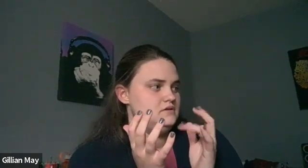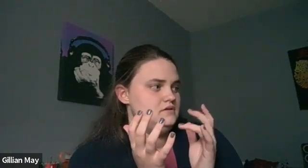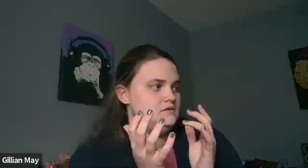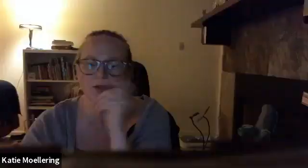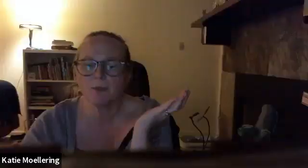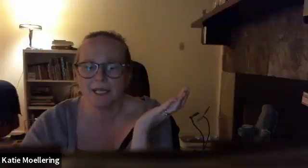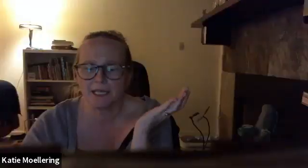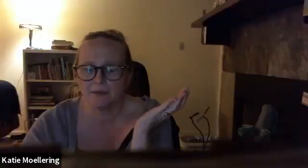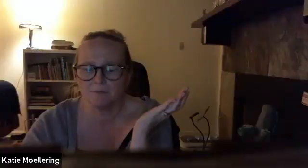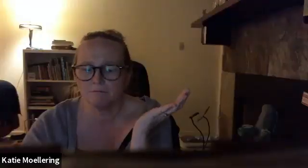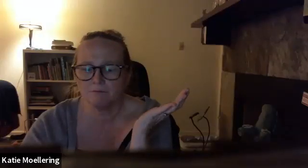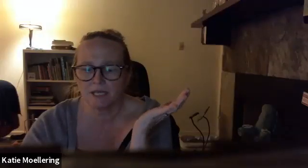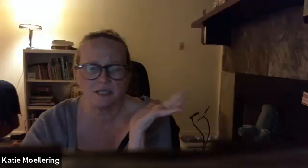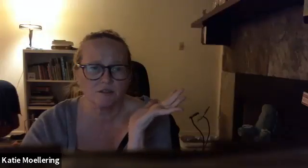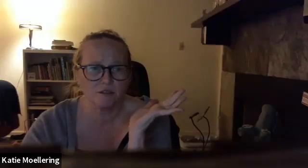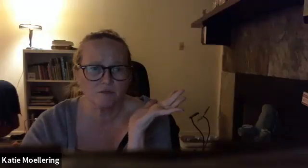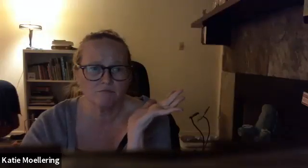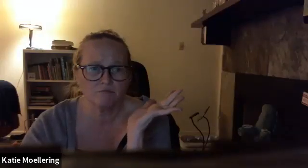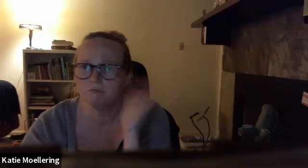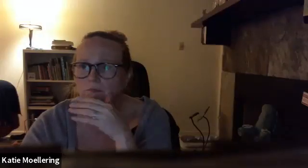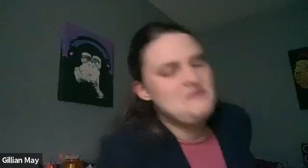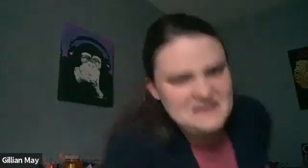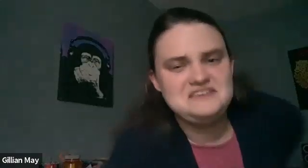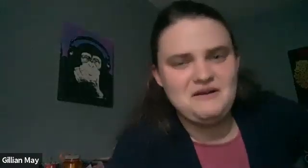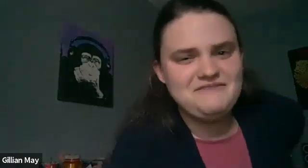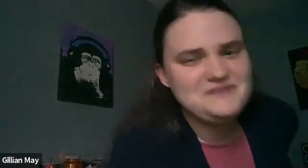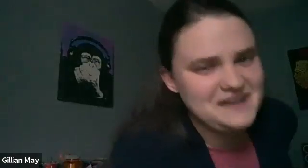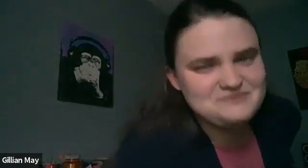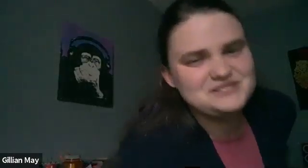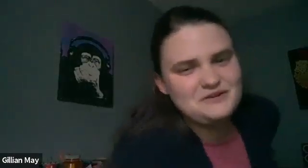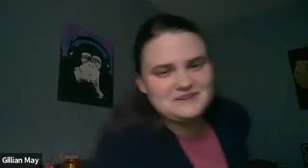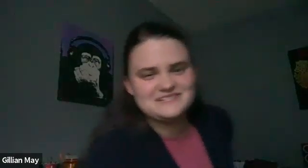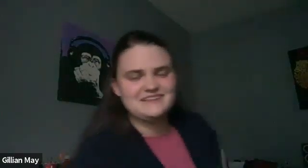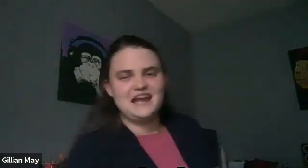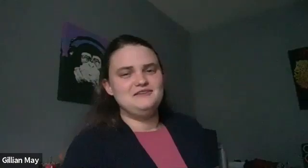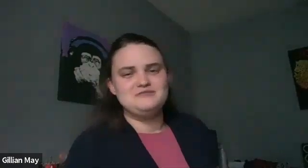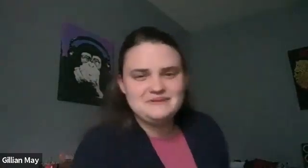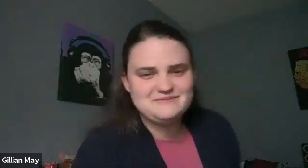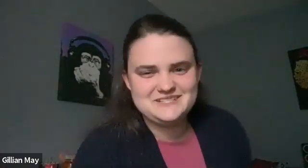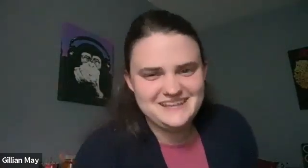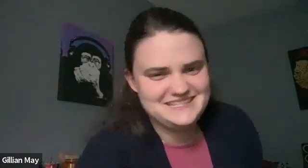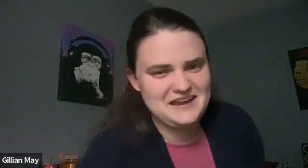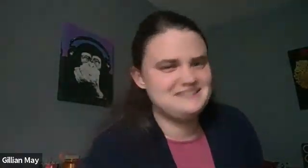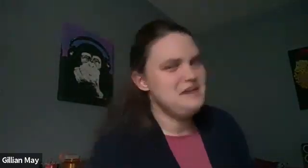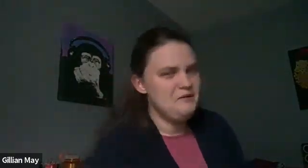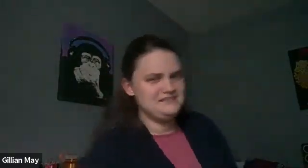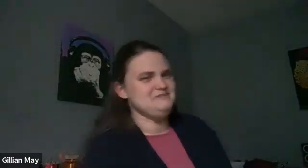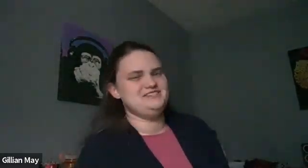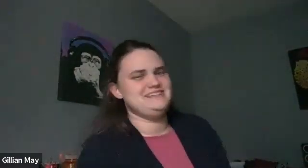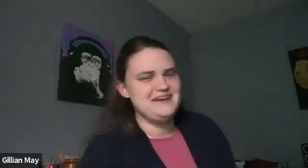I like bicycle. There we go. Thank you. I feel like I'm just over here sitting like, I don't know any more signs now. And it's like, no, I do. I just can't. I'm